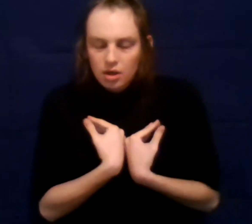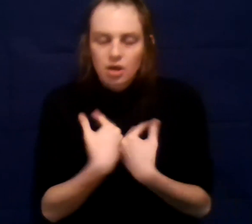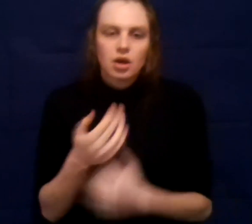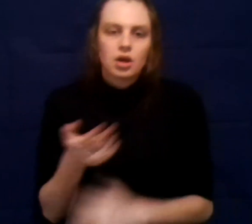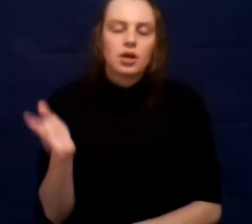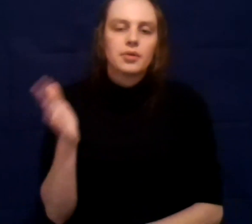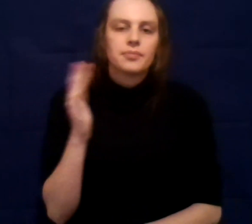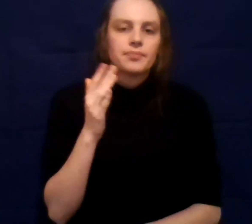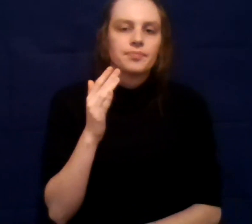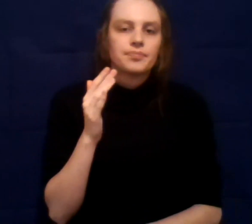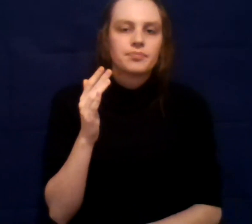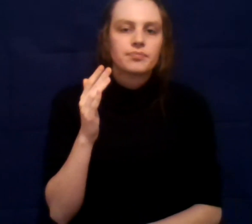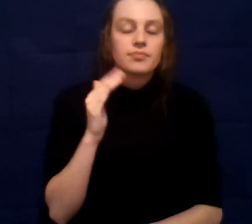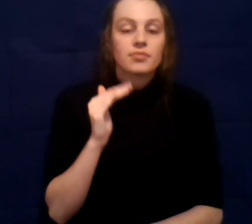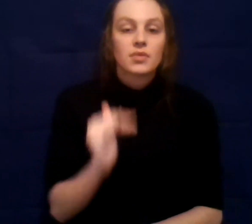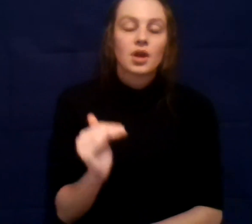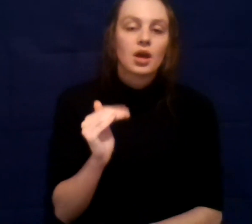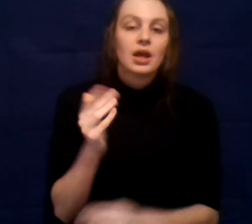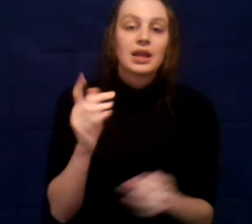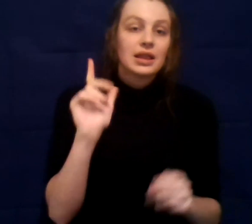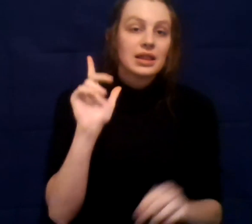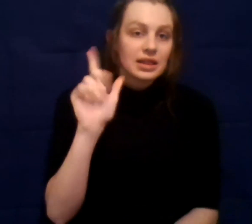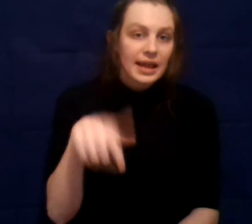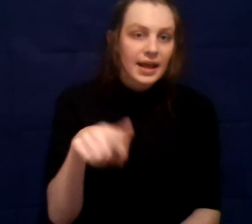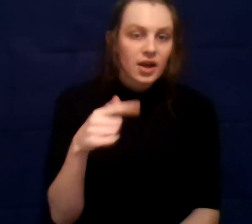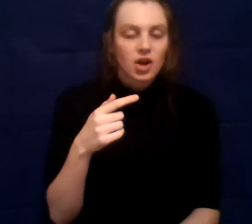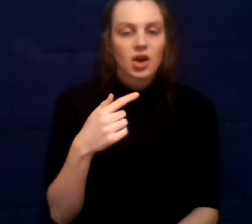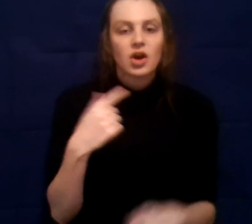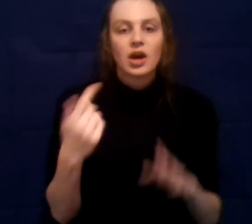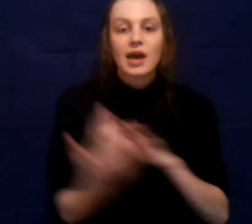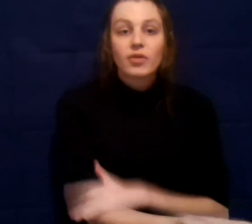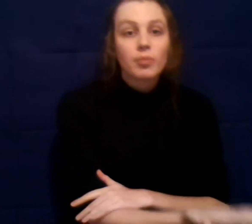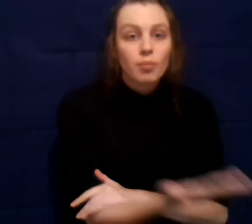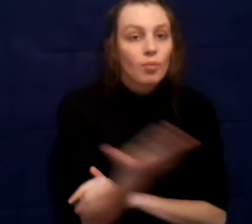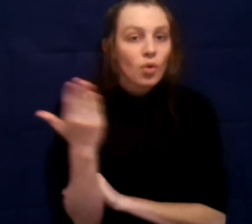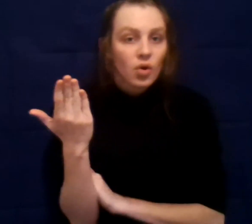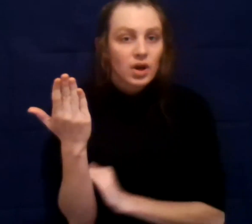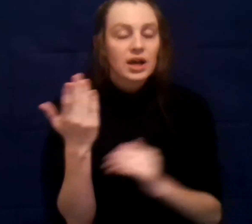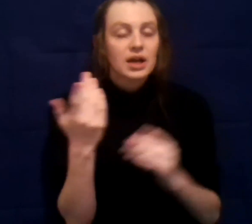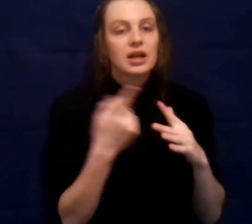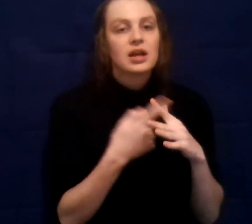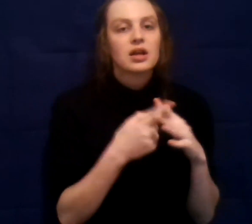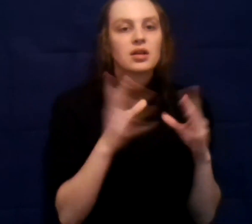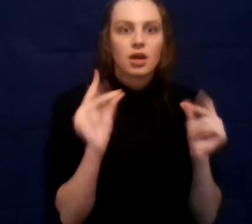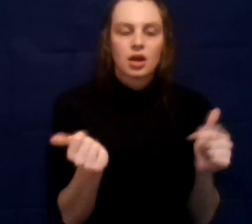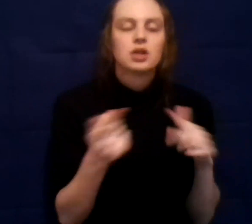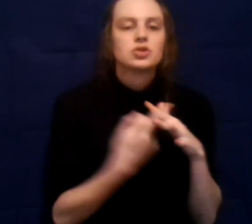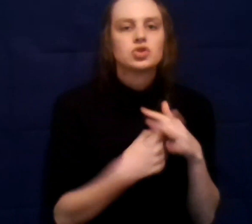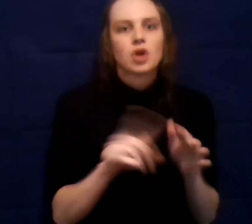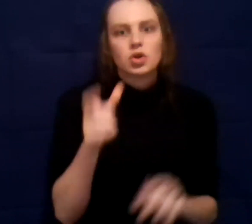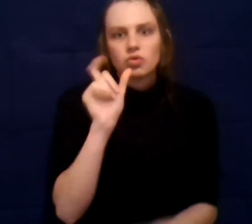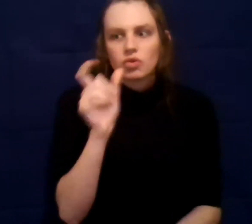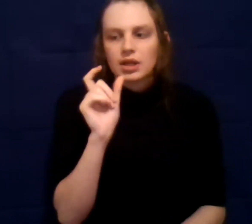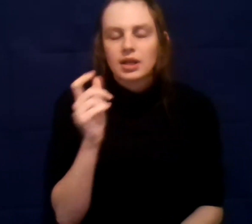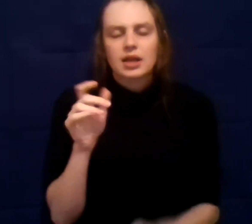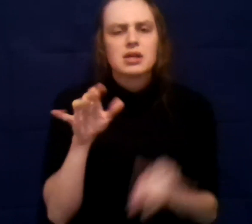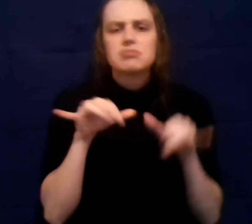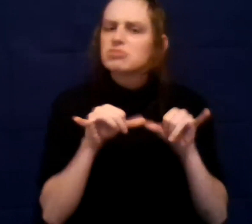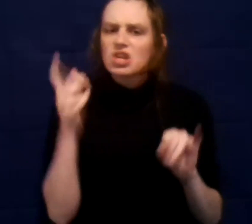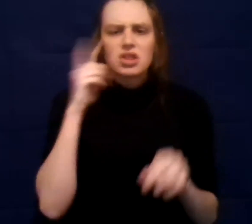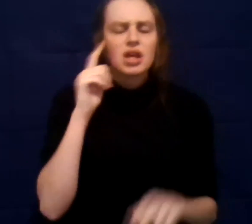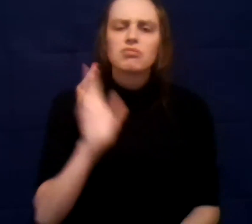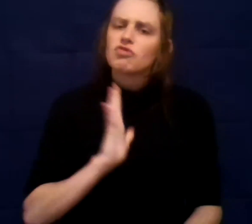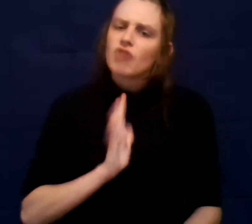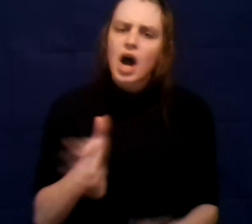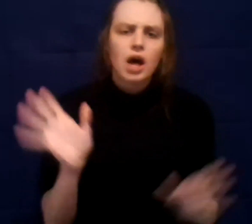drinking when I woke up, and again, just not noticing anything. But then um one